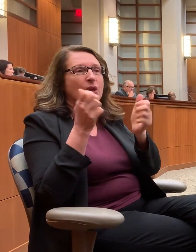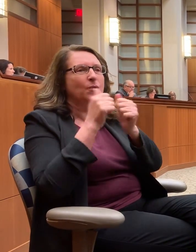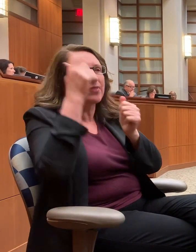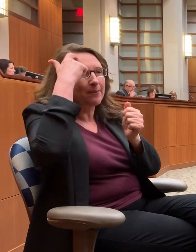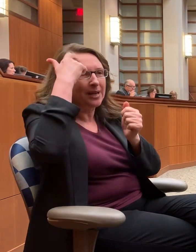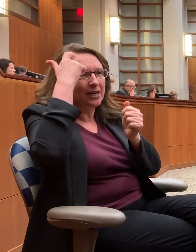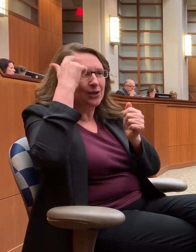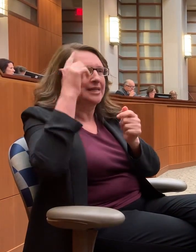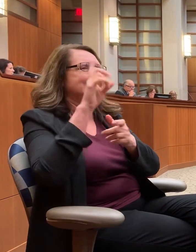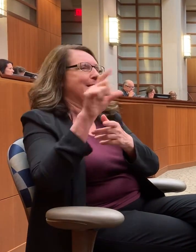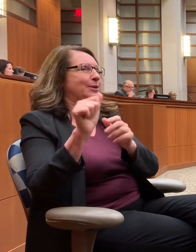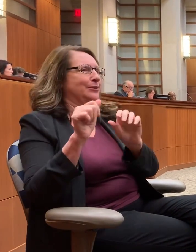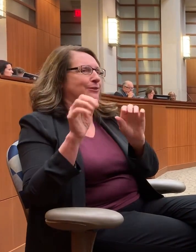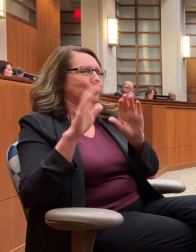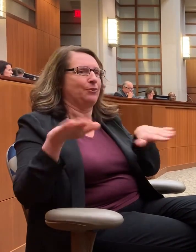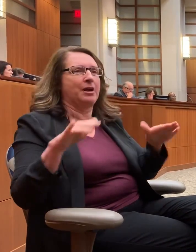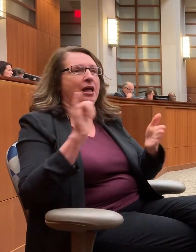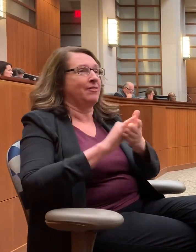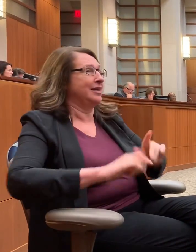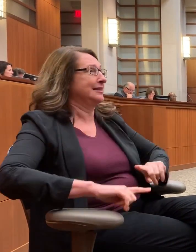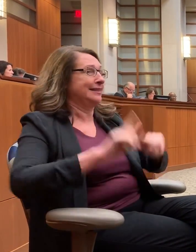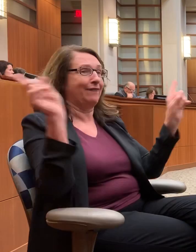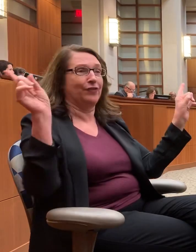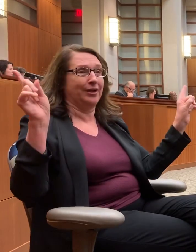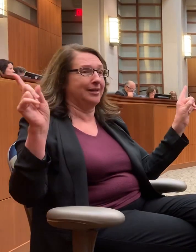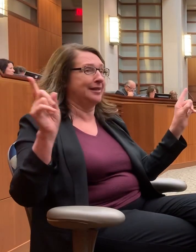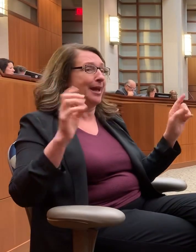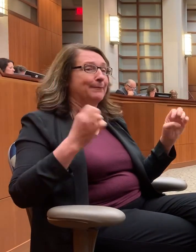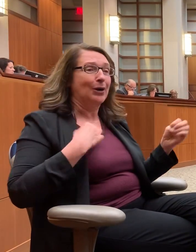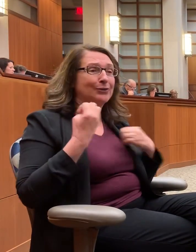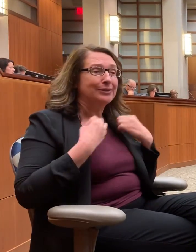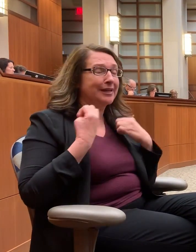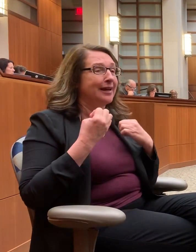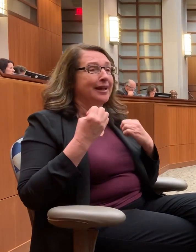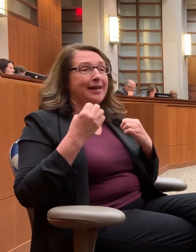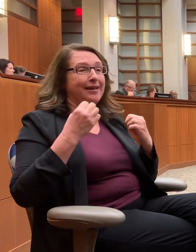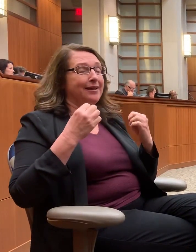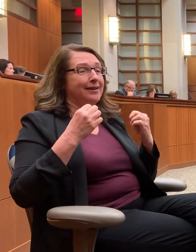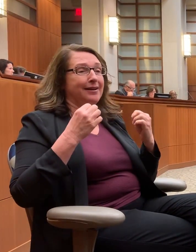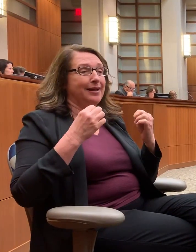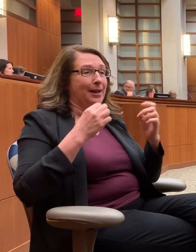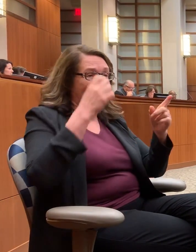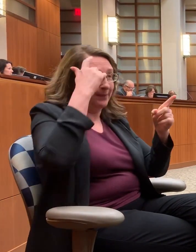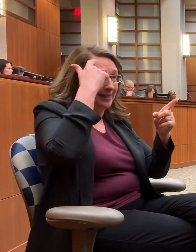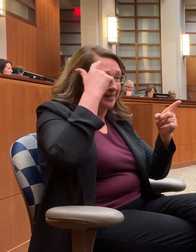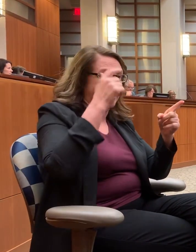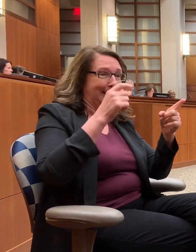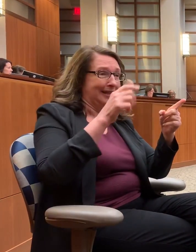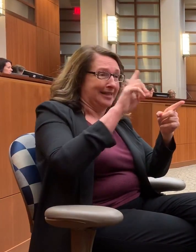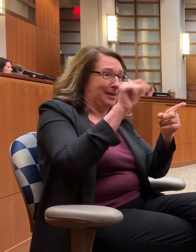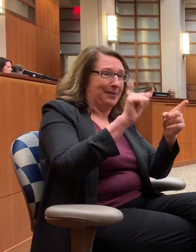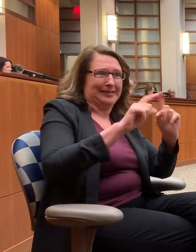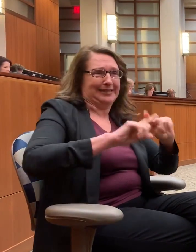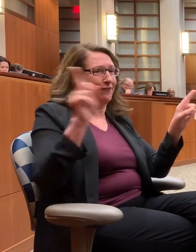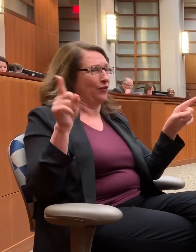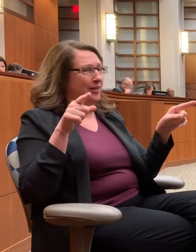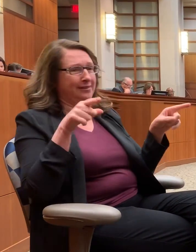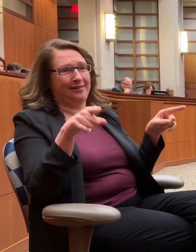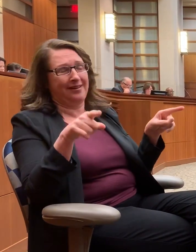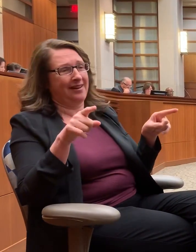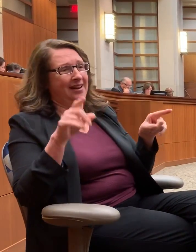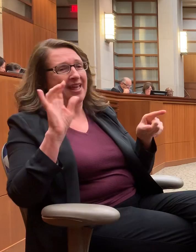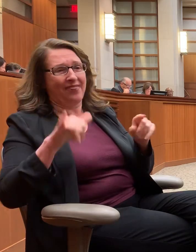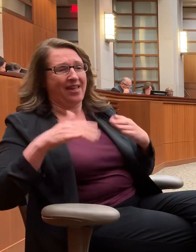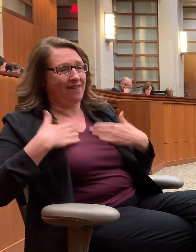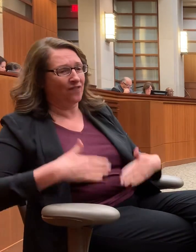mentally disabled children, which is totally different. Emotionally, mentally disability is different than